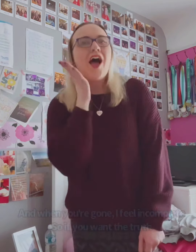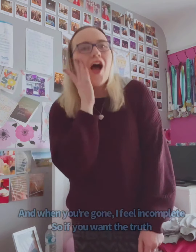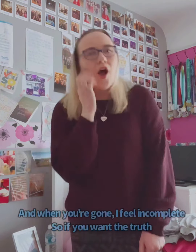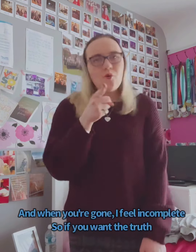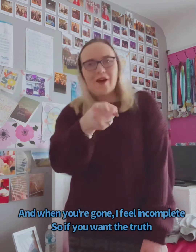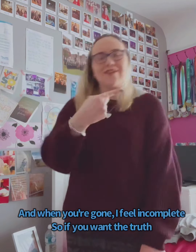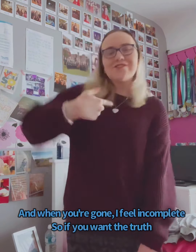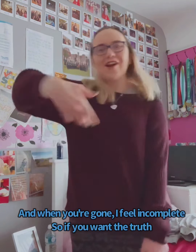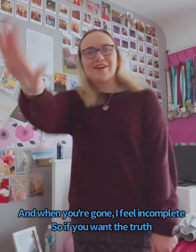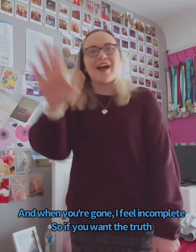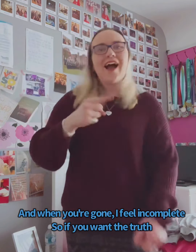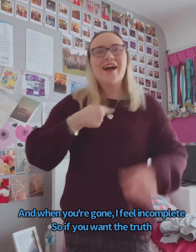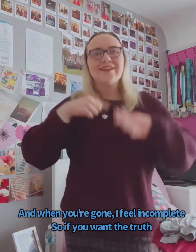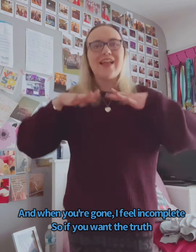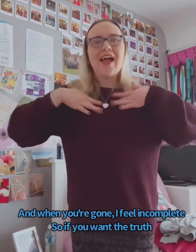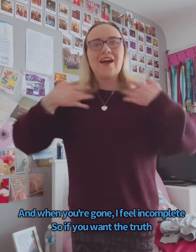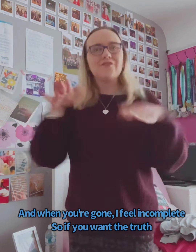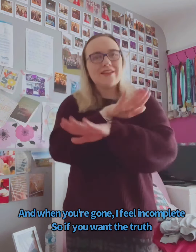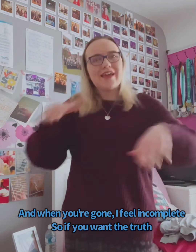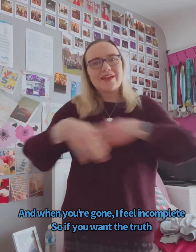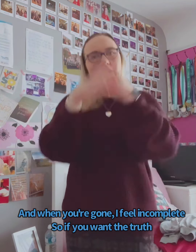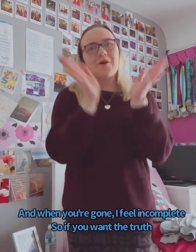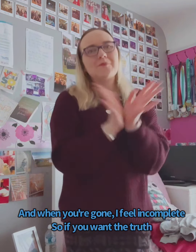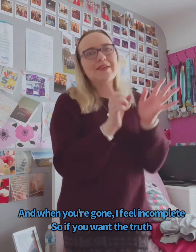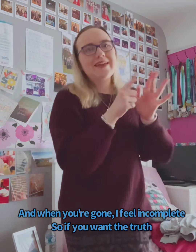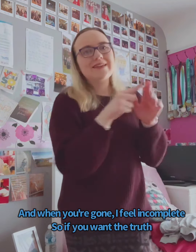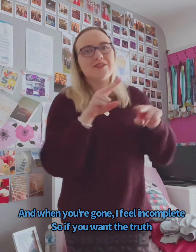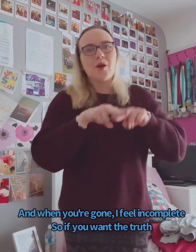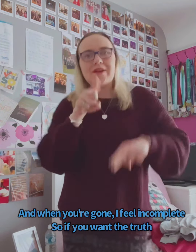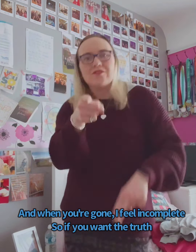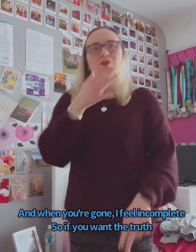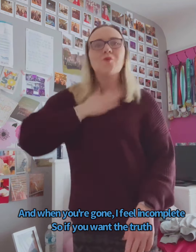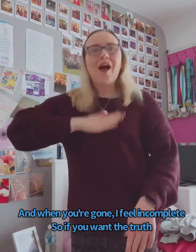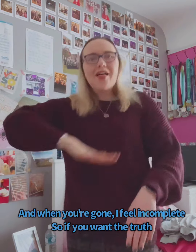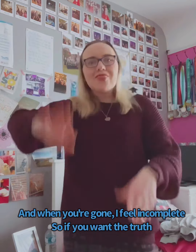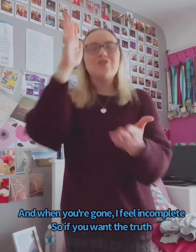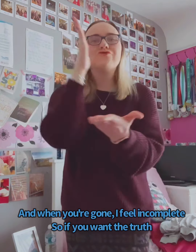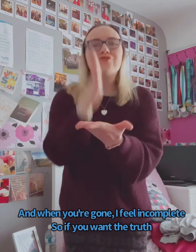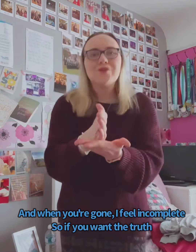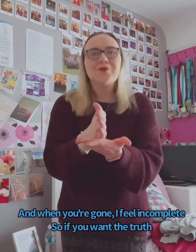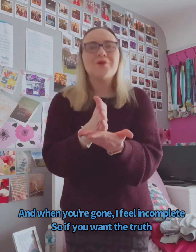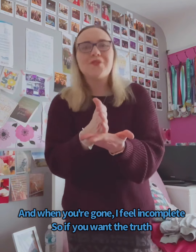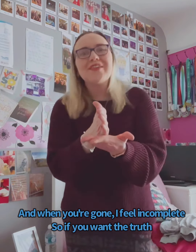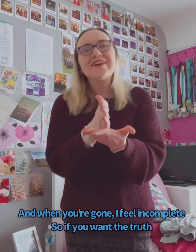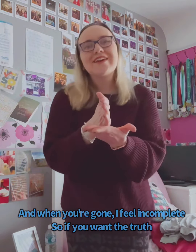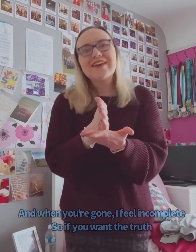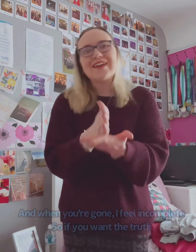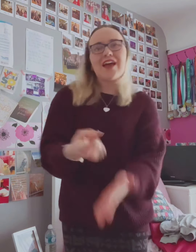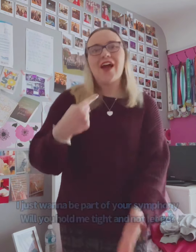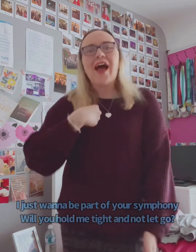And when you're gone, I'm feeling complete So if you want the truth